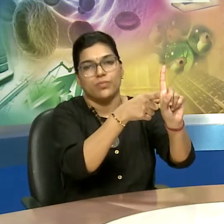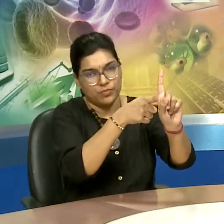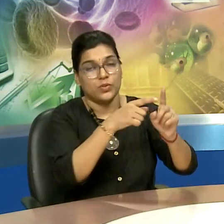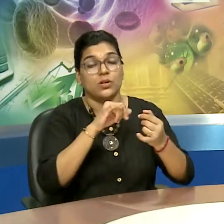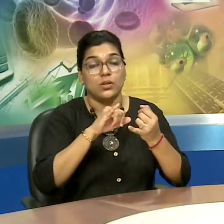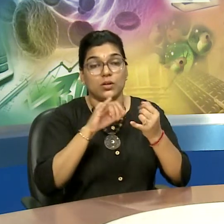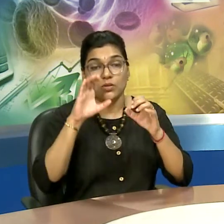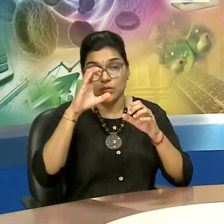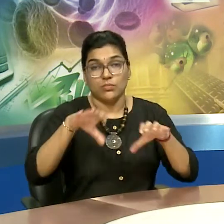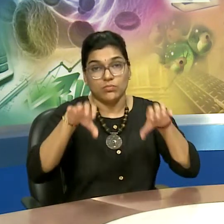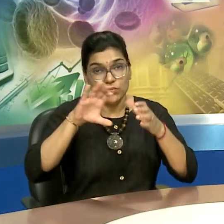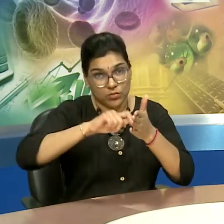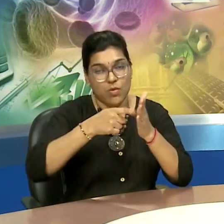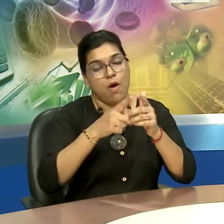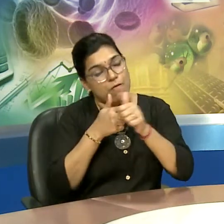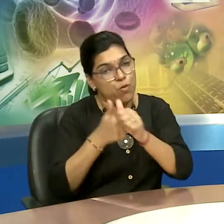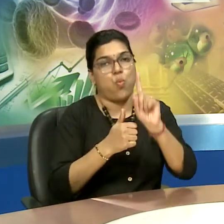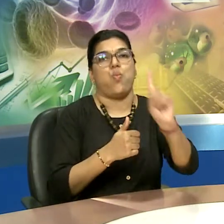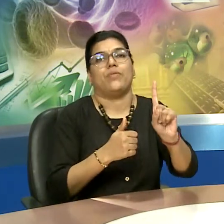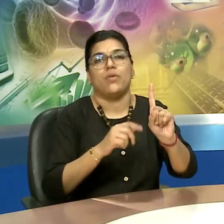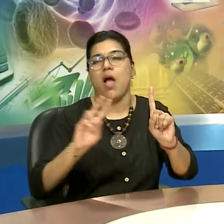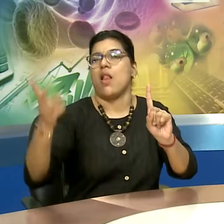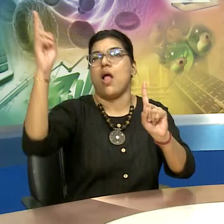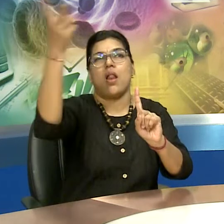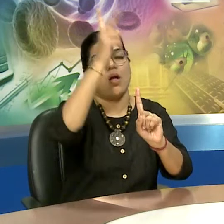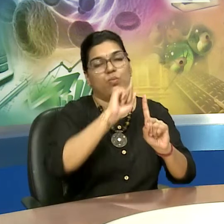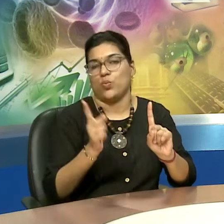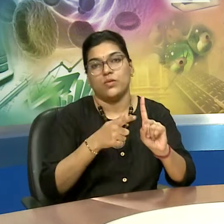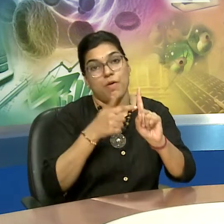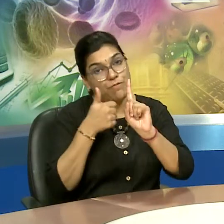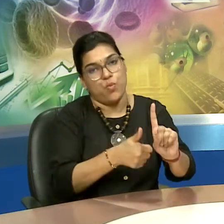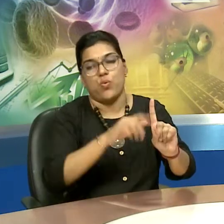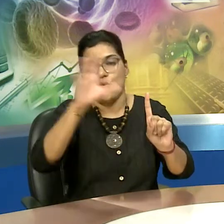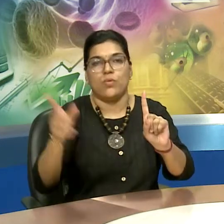There is one constitution which every state has to follow.